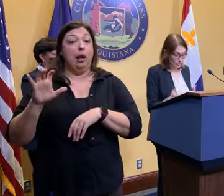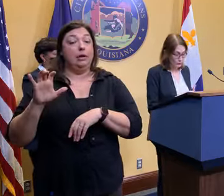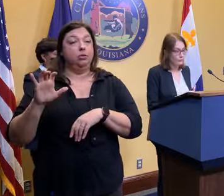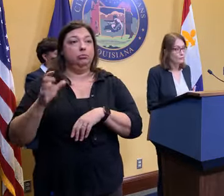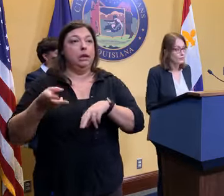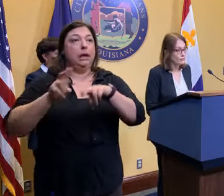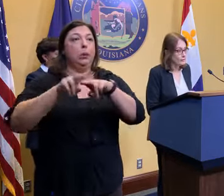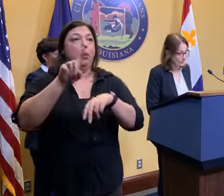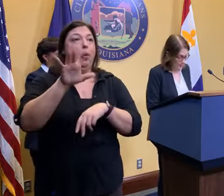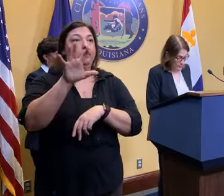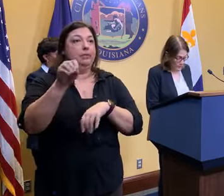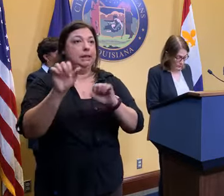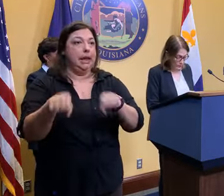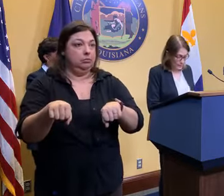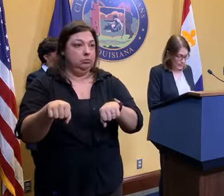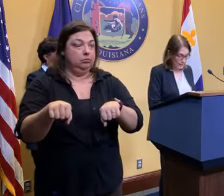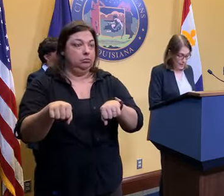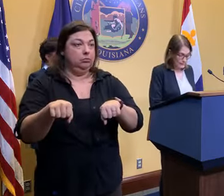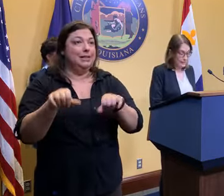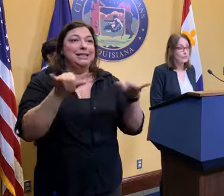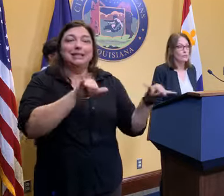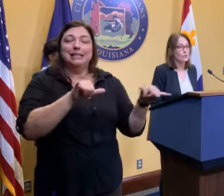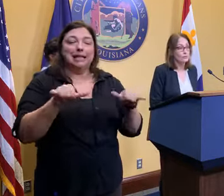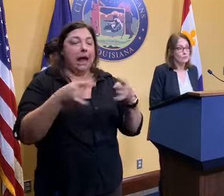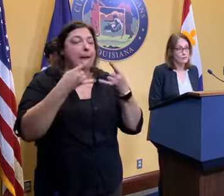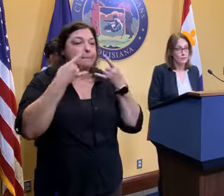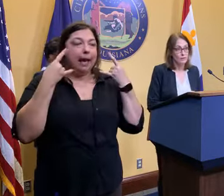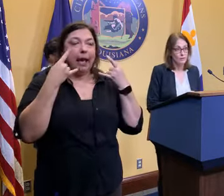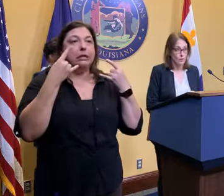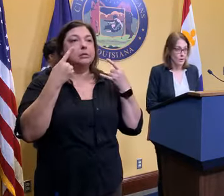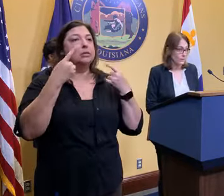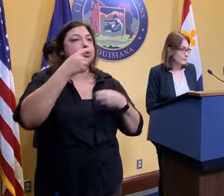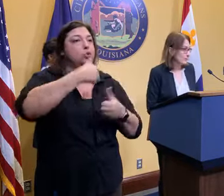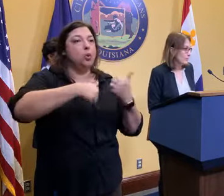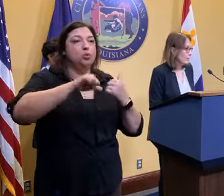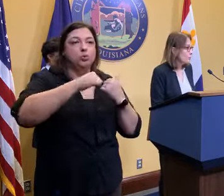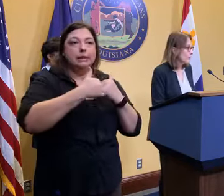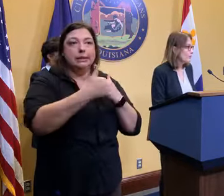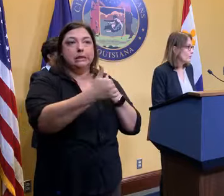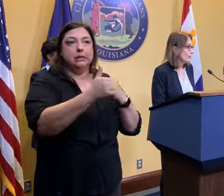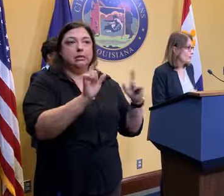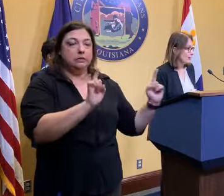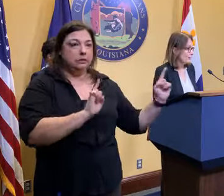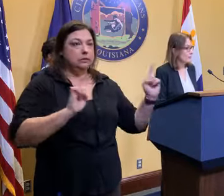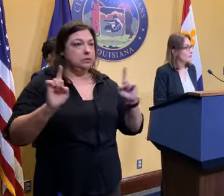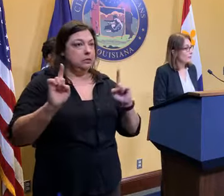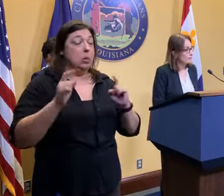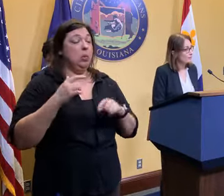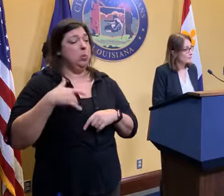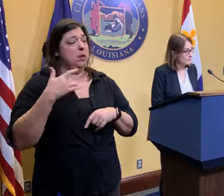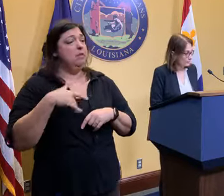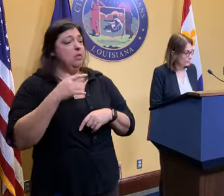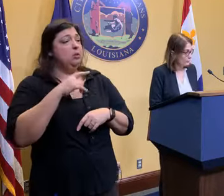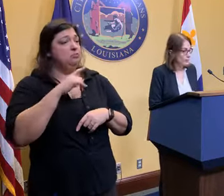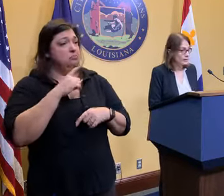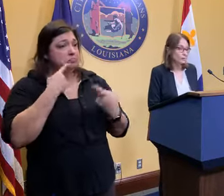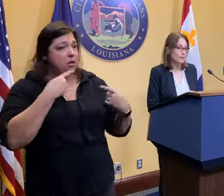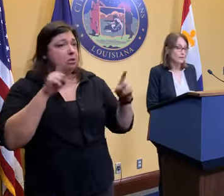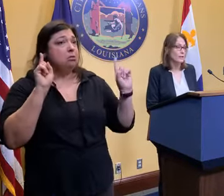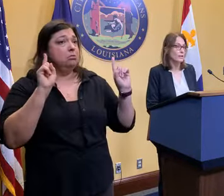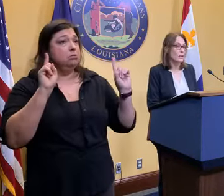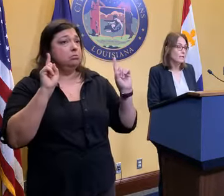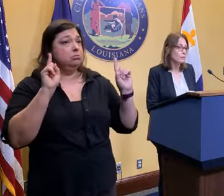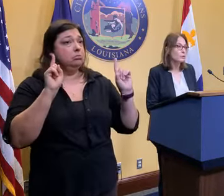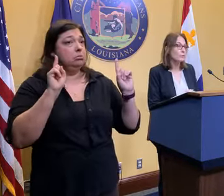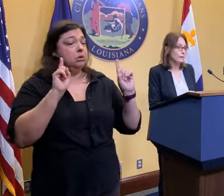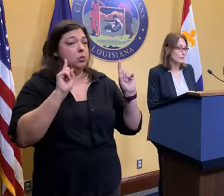to 150 with the same masking and social distancing requirements. We feel that we have been very successful because we have